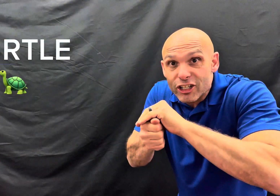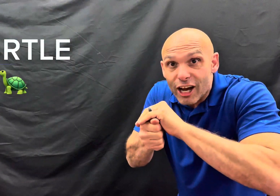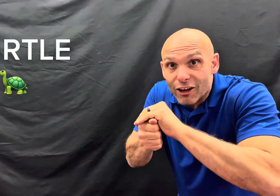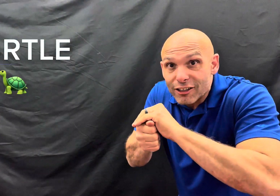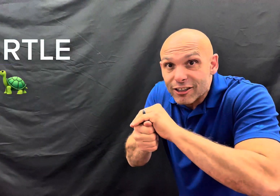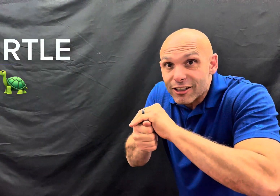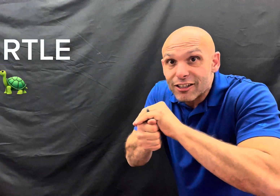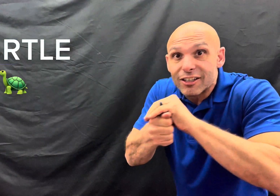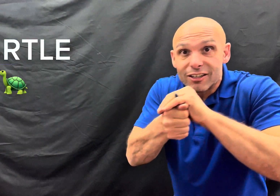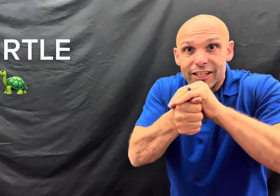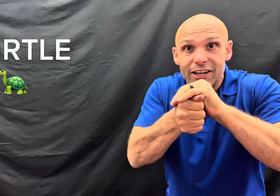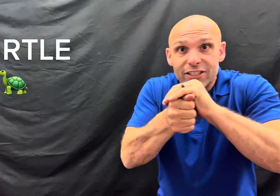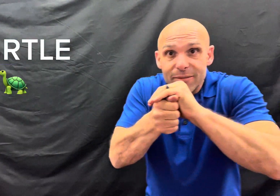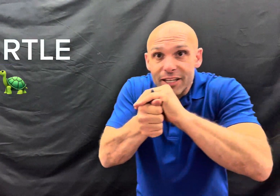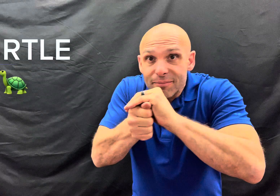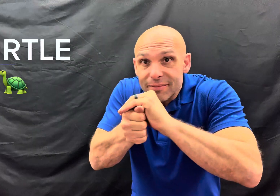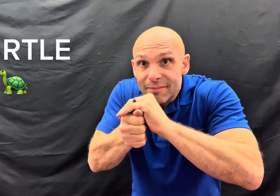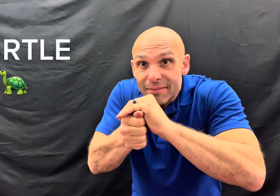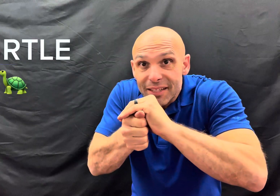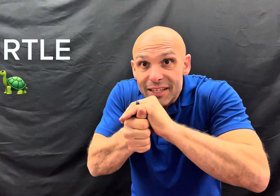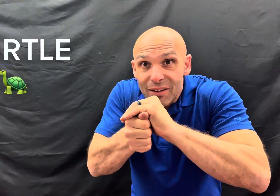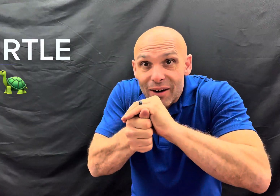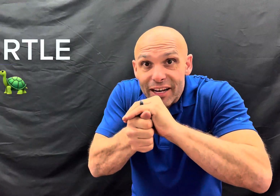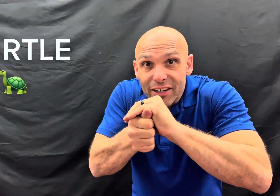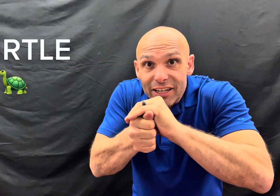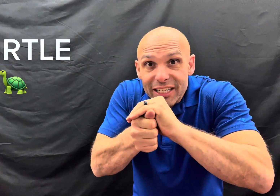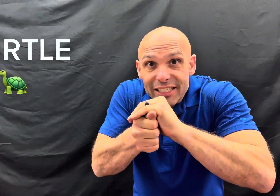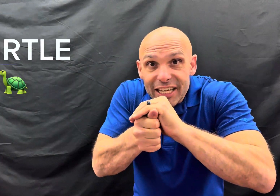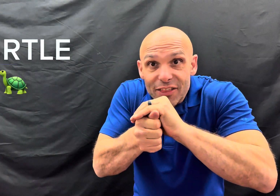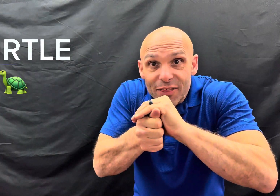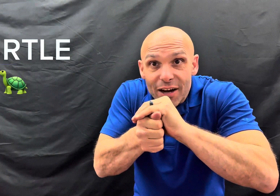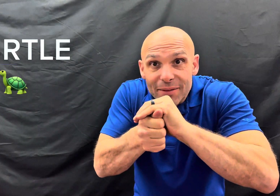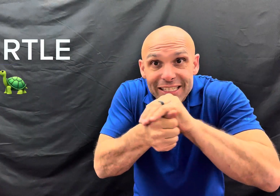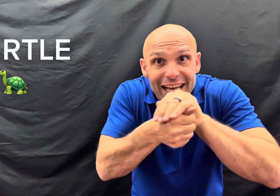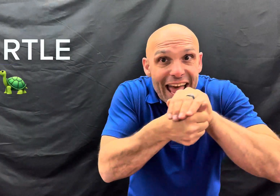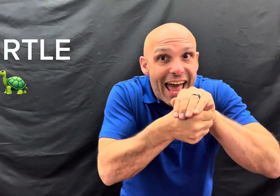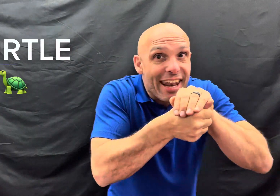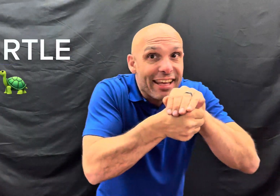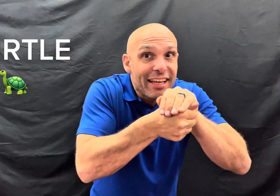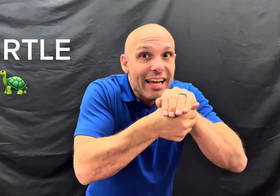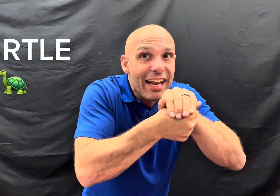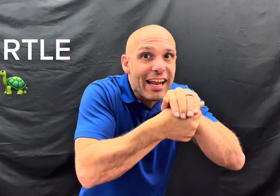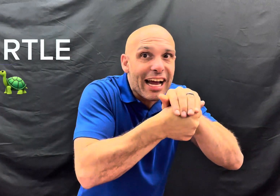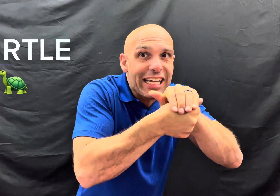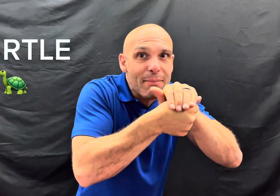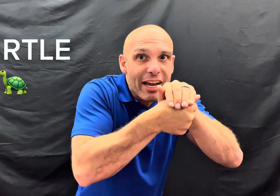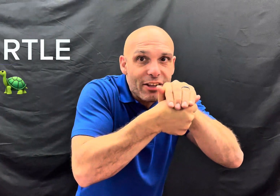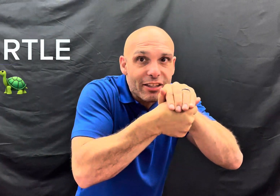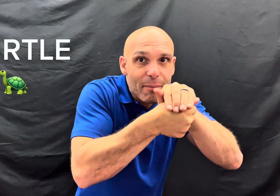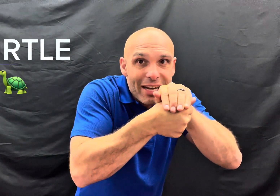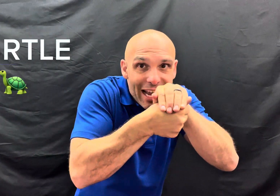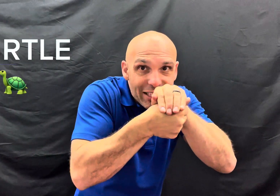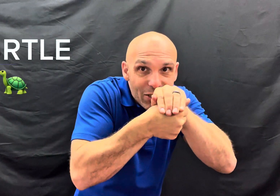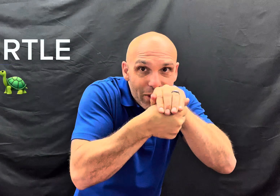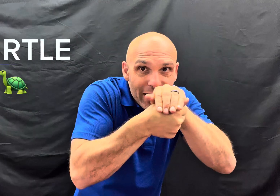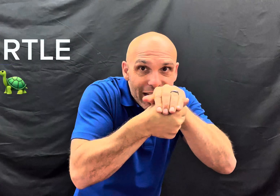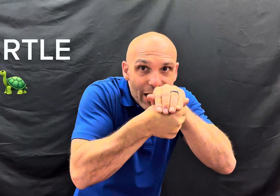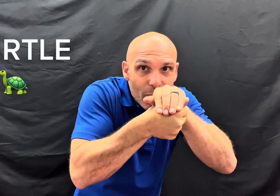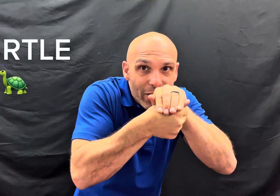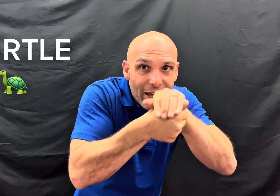shell. Okay, you see me? Right here is the thumb, that's the head. And then I keep my other thumb next to it and I wiggle that.